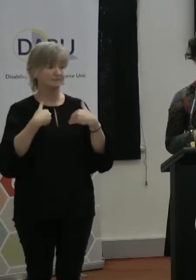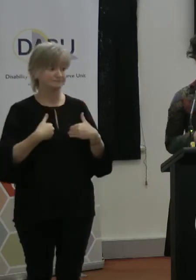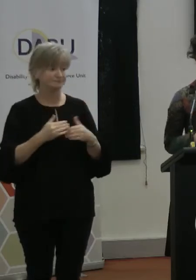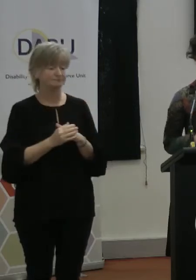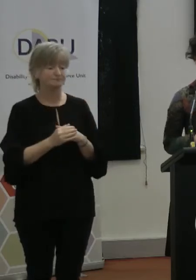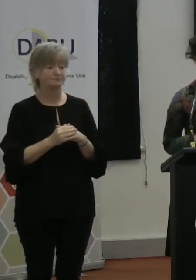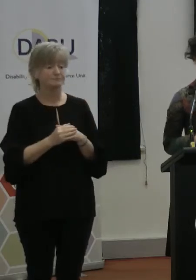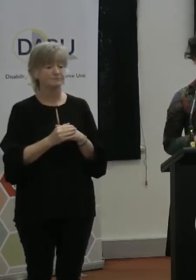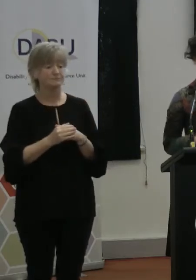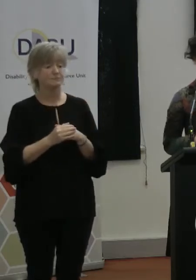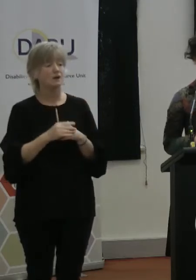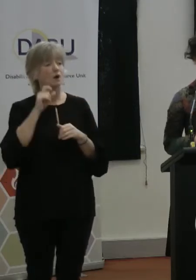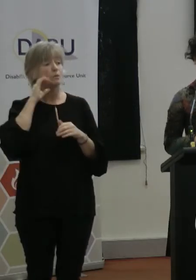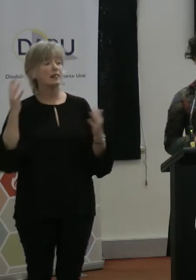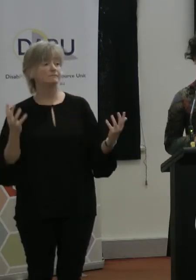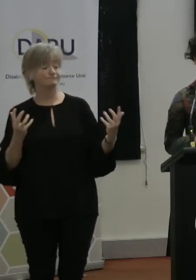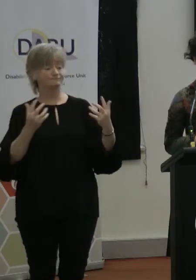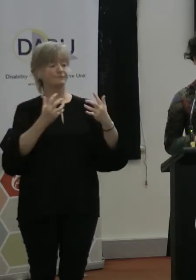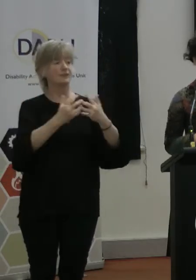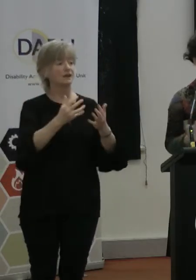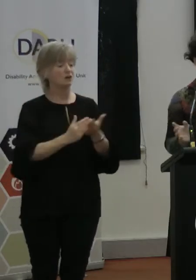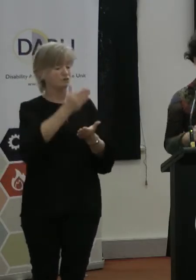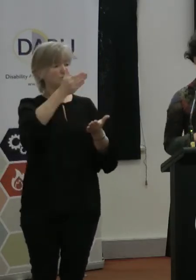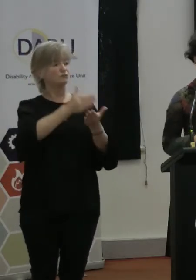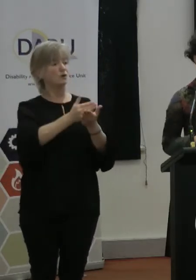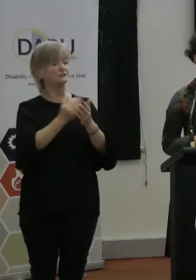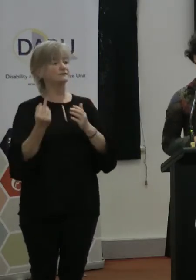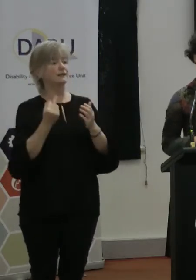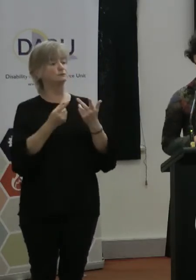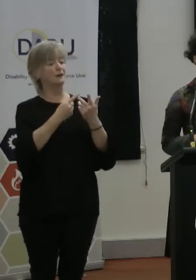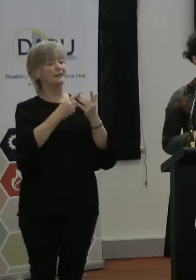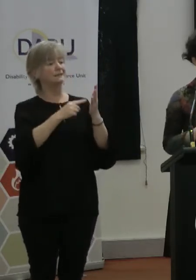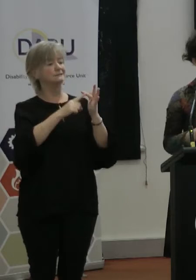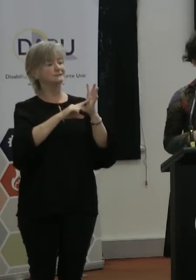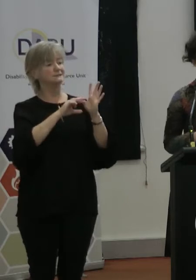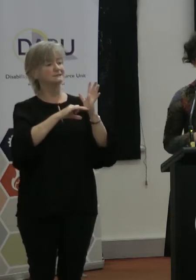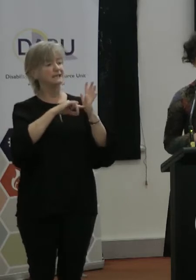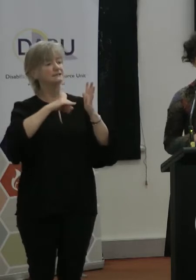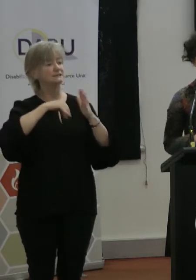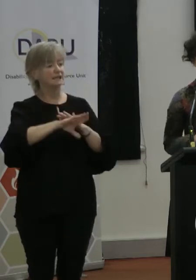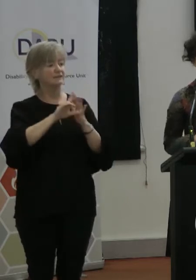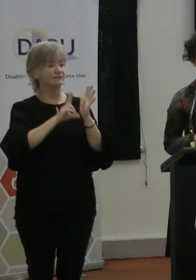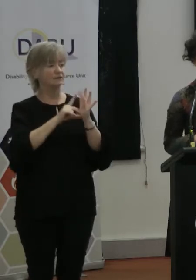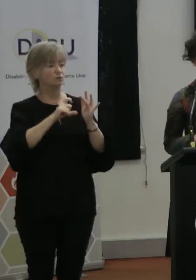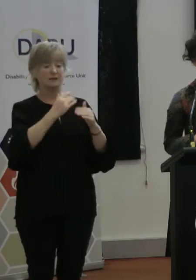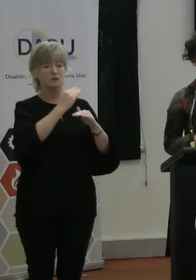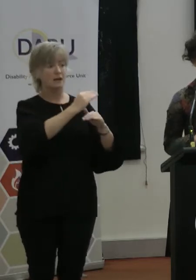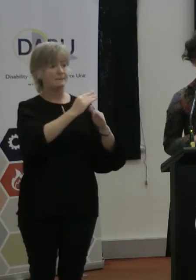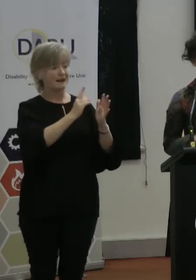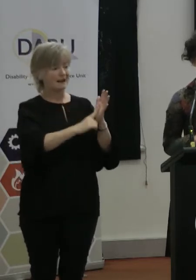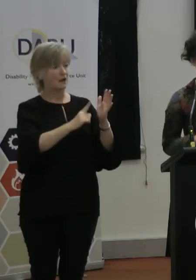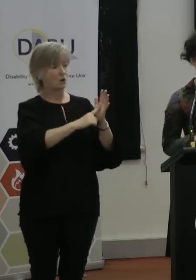and it brings it into line with the rights available to other tenants in Victoria. So limiting a landlord's right to